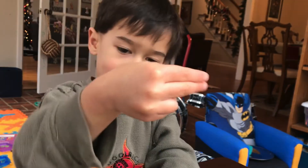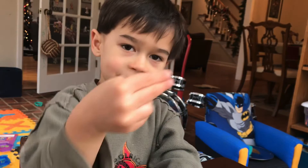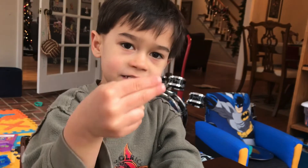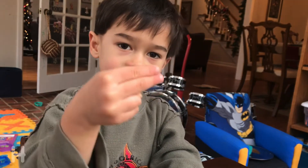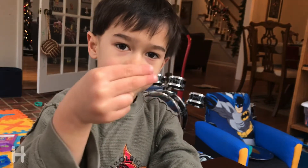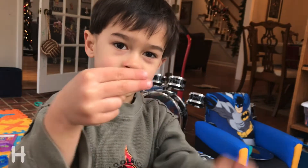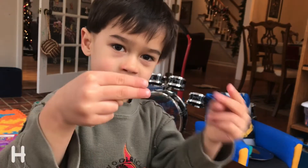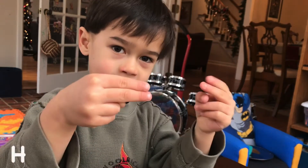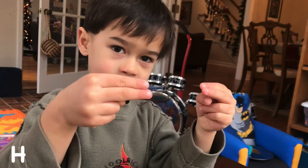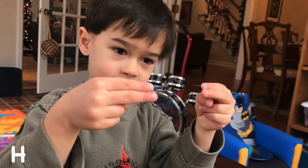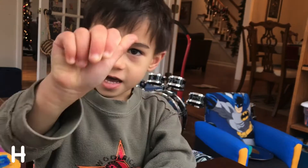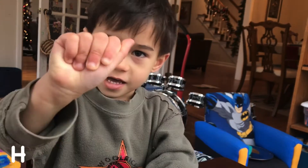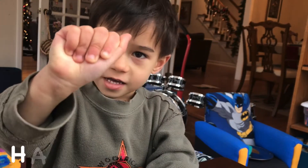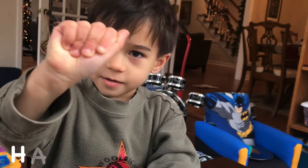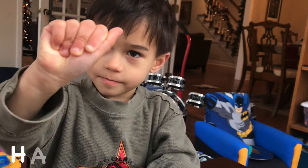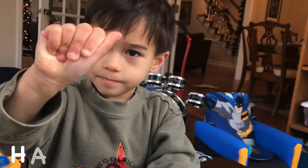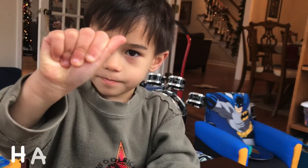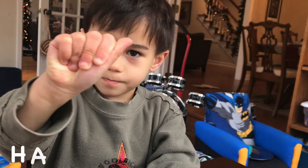H A